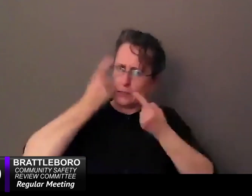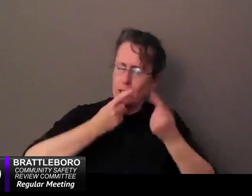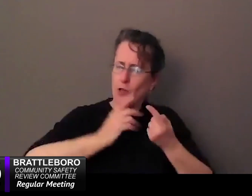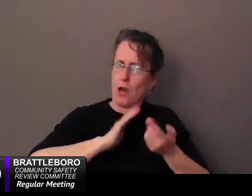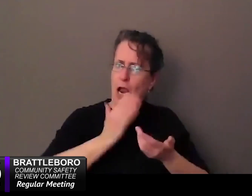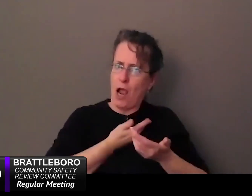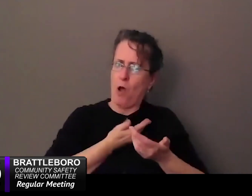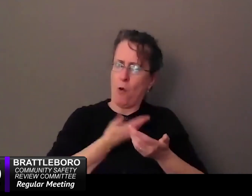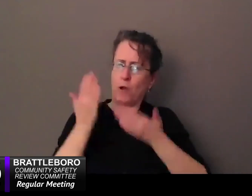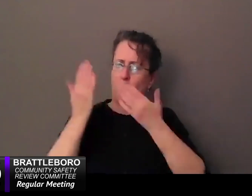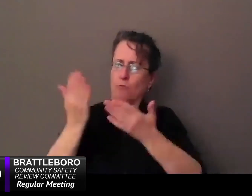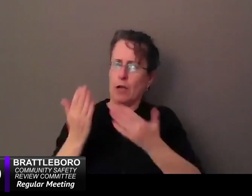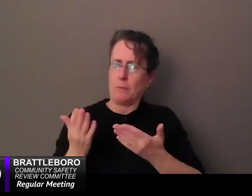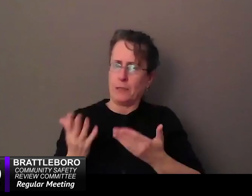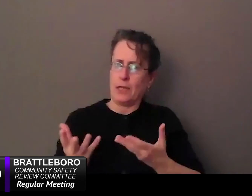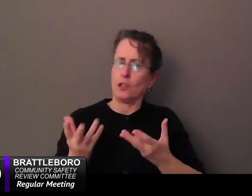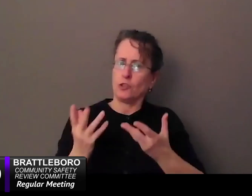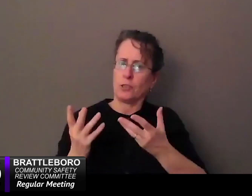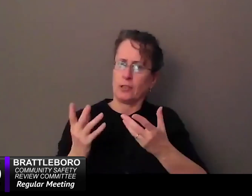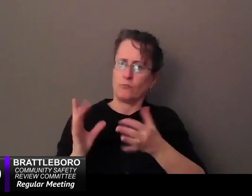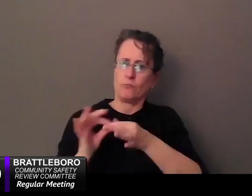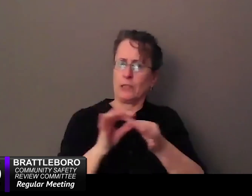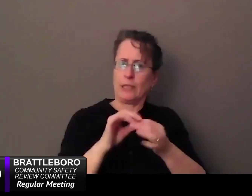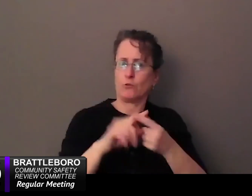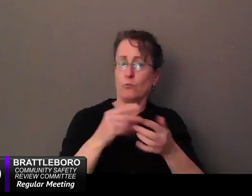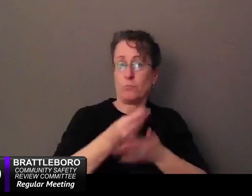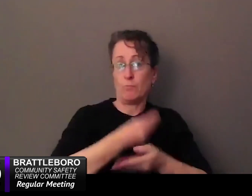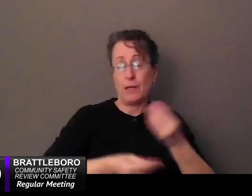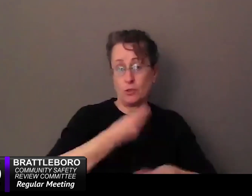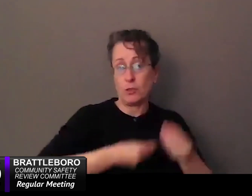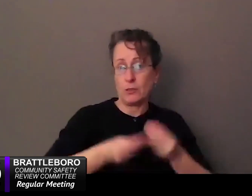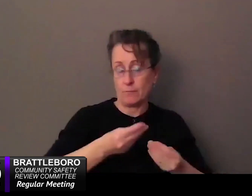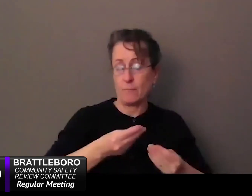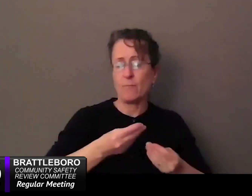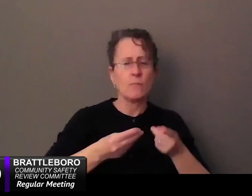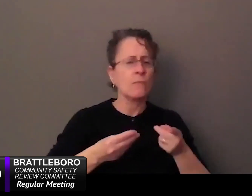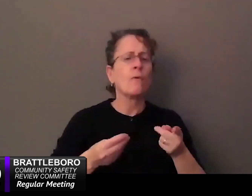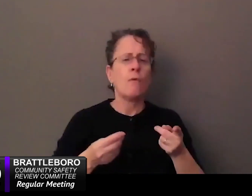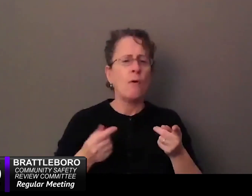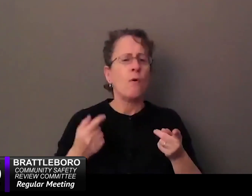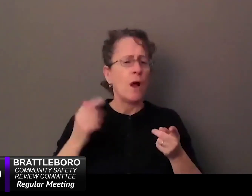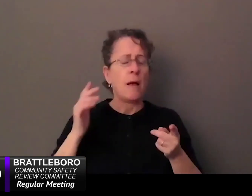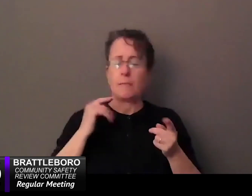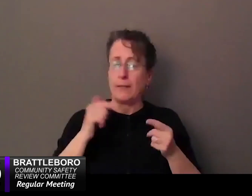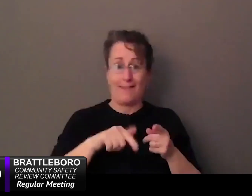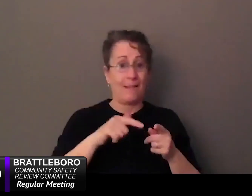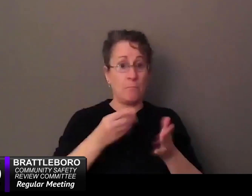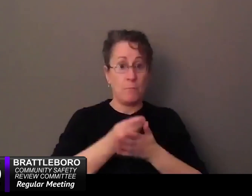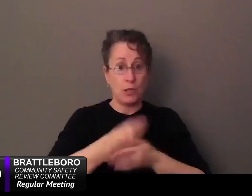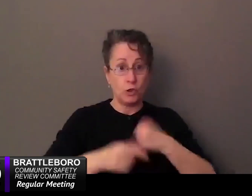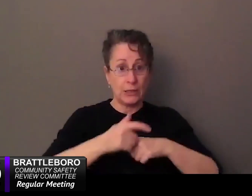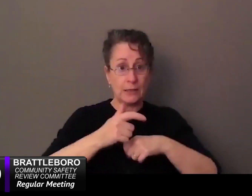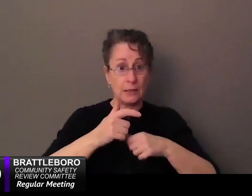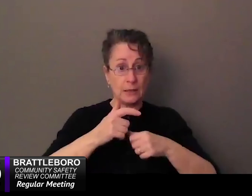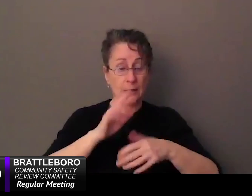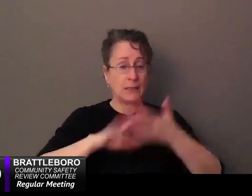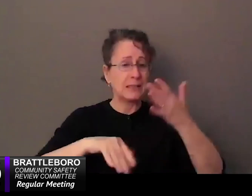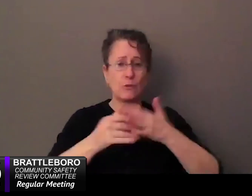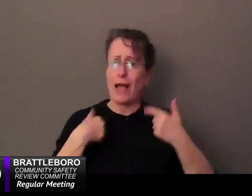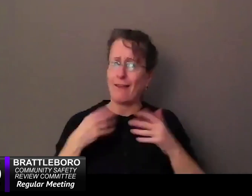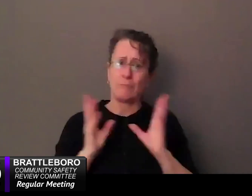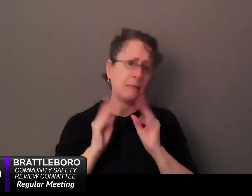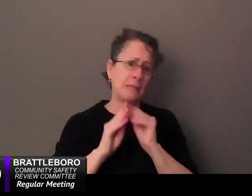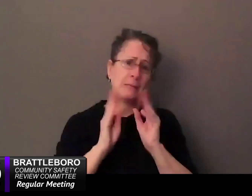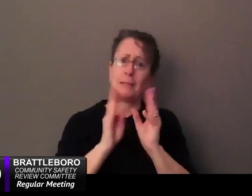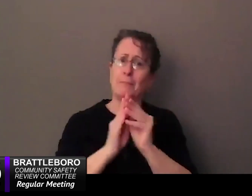budget development is transparent, there will be ample opportunities for folks to follow along and observe and encourage